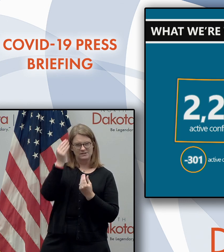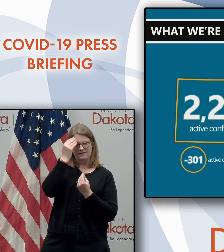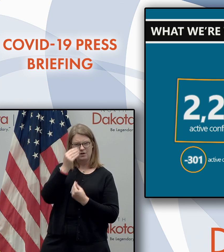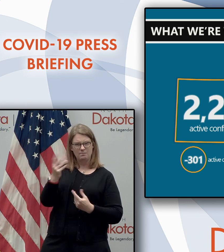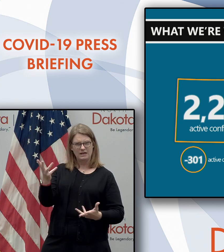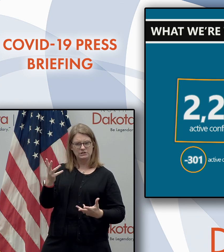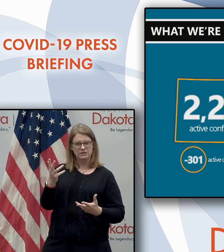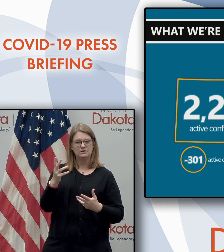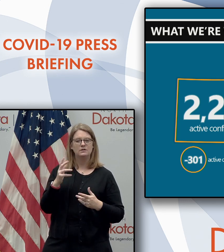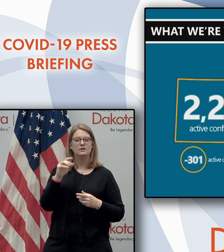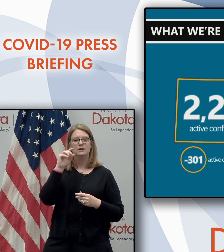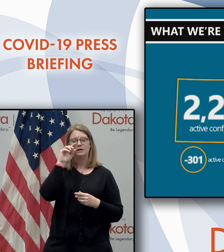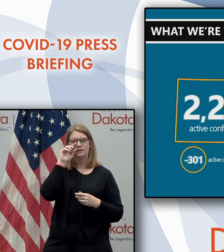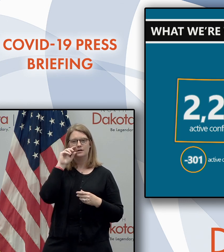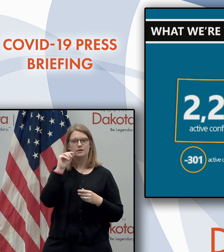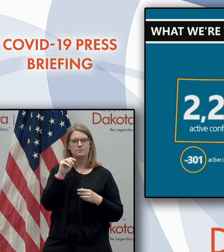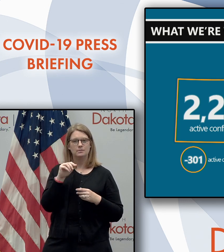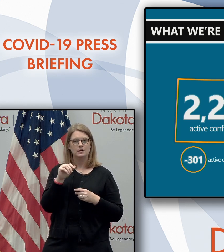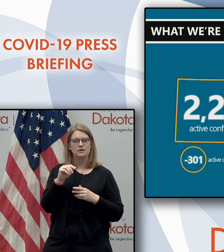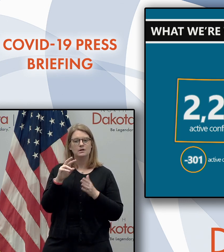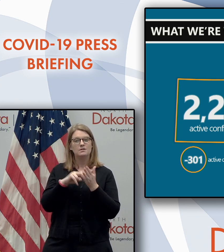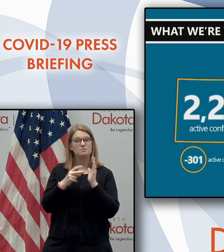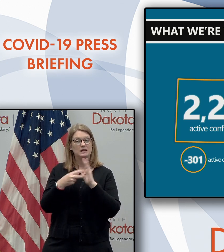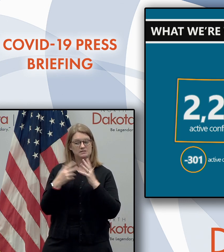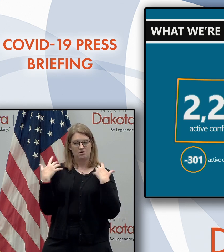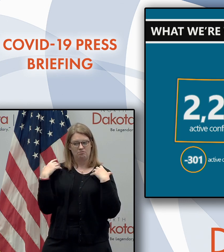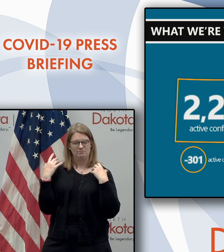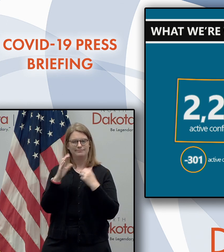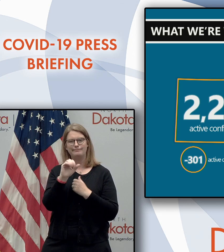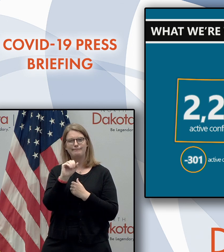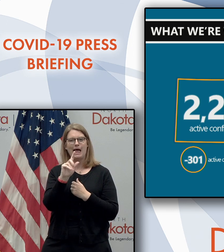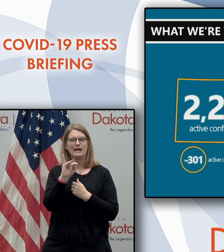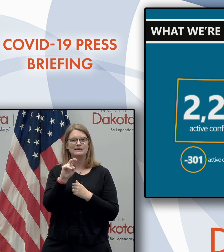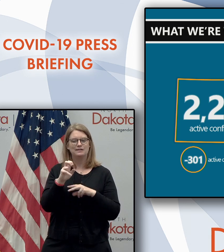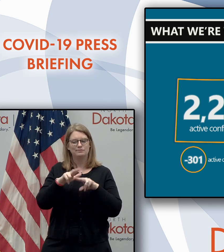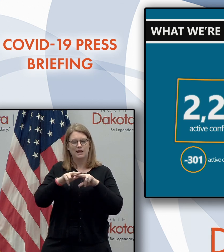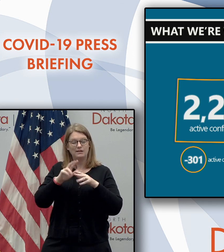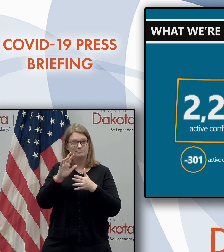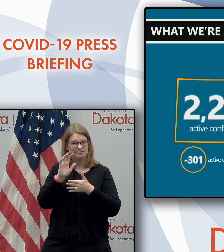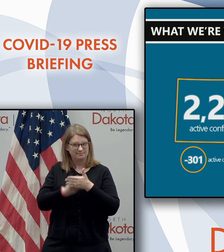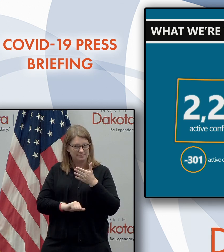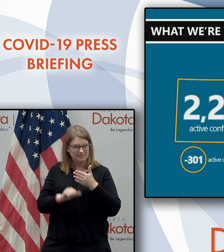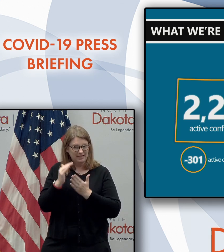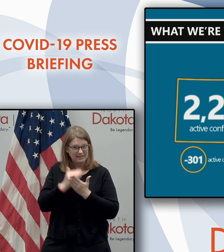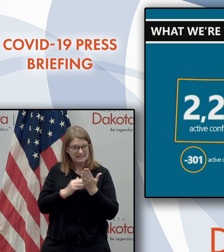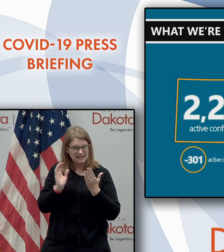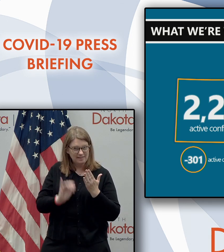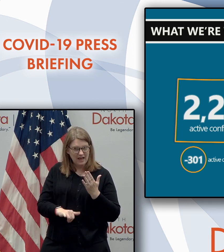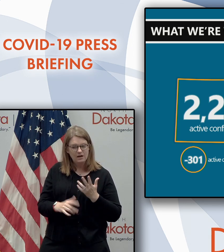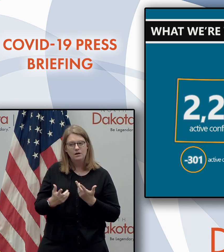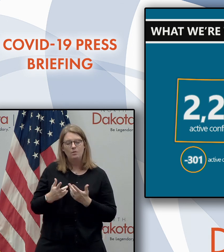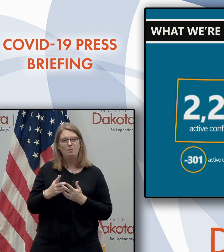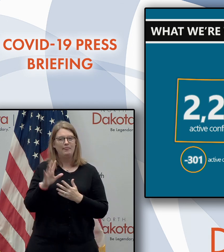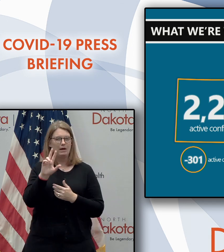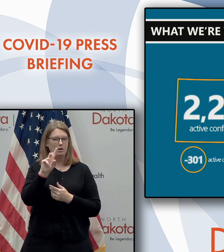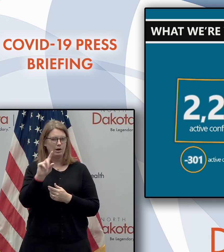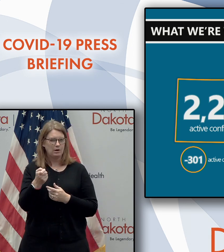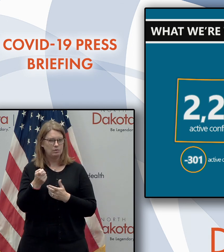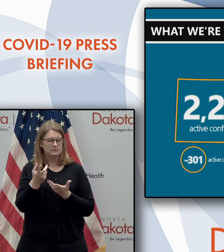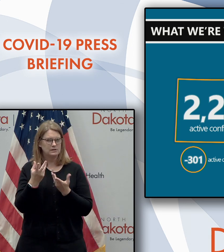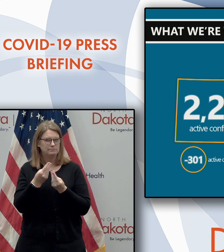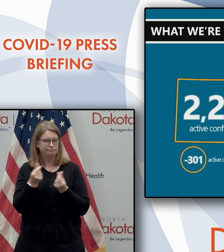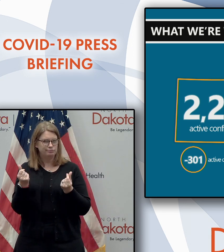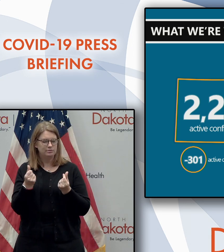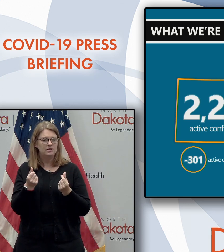come off the active list when they're cleared through their diagnosis, and again, probably a bit